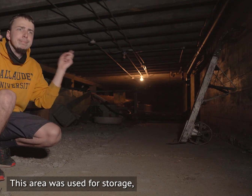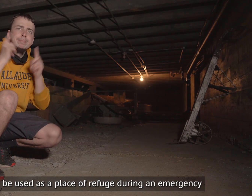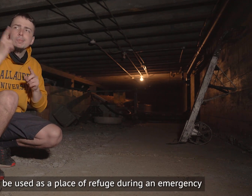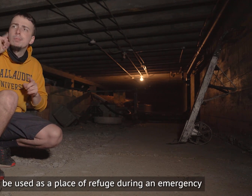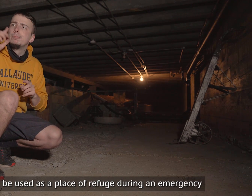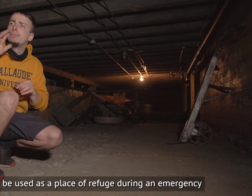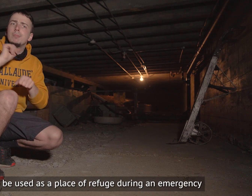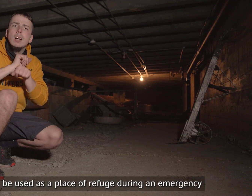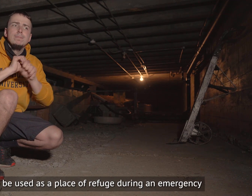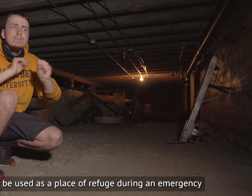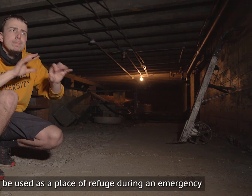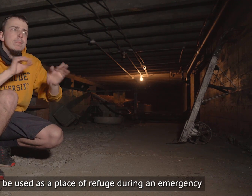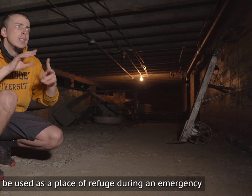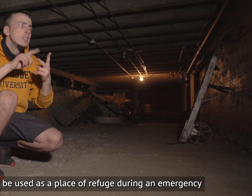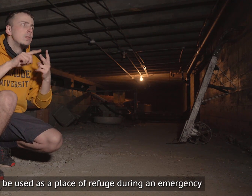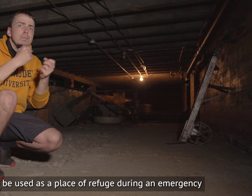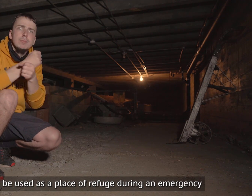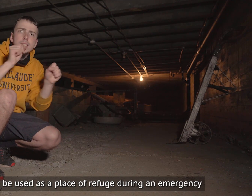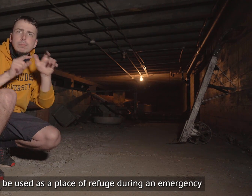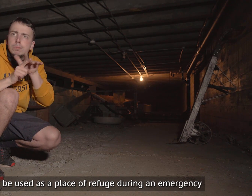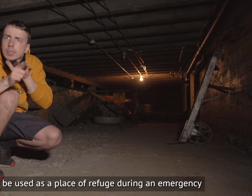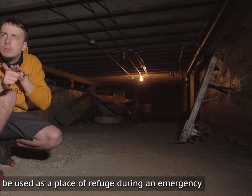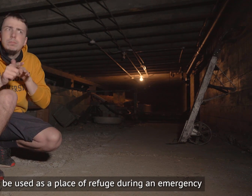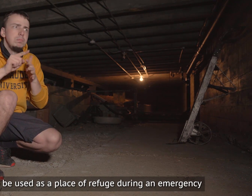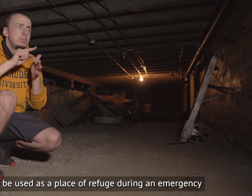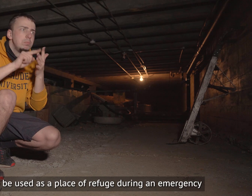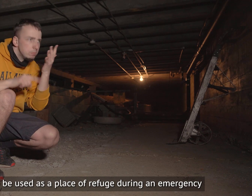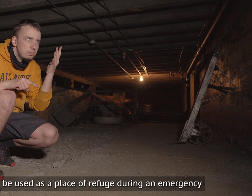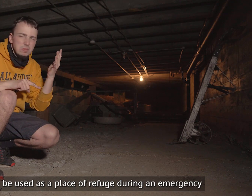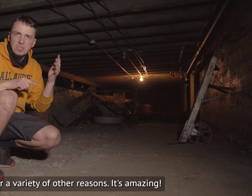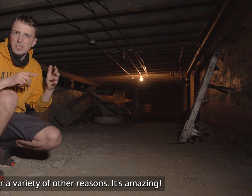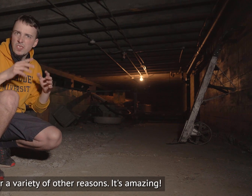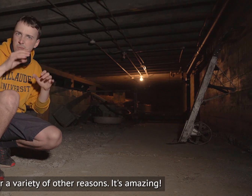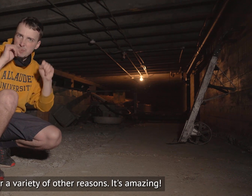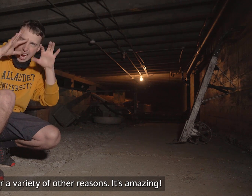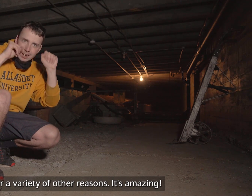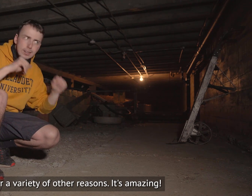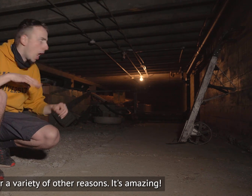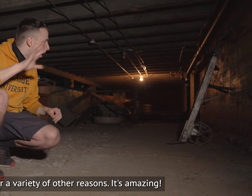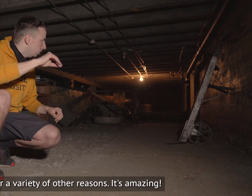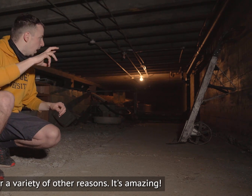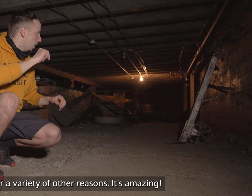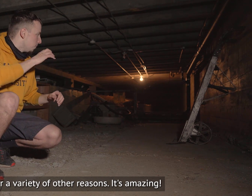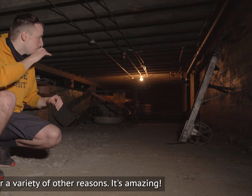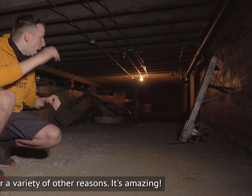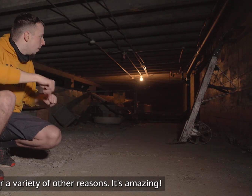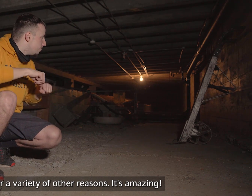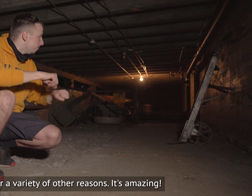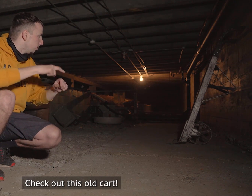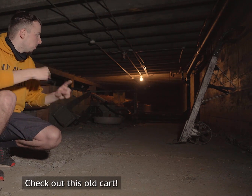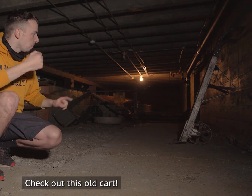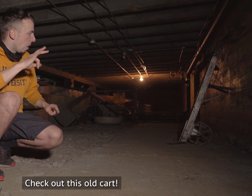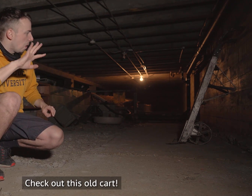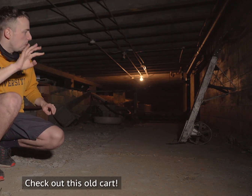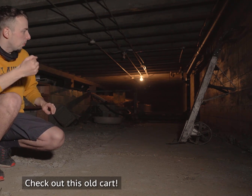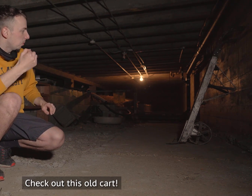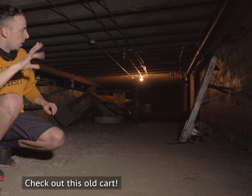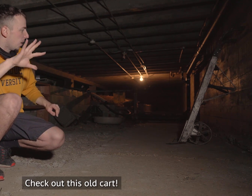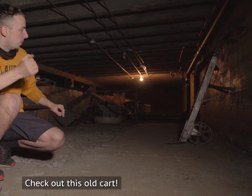also be used as a place of refuge during an emergency or for a variety of other reasons. It's amazing. Check out this old cart.